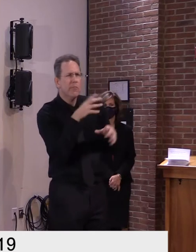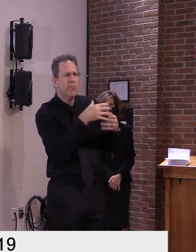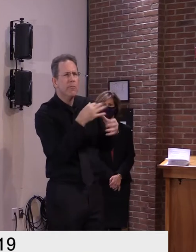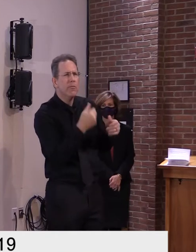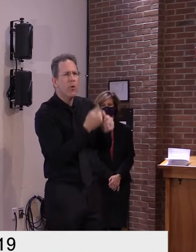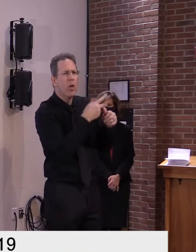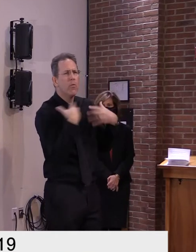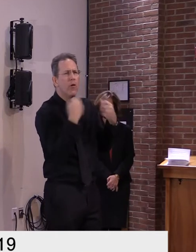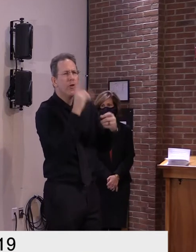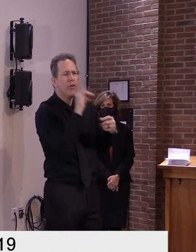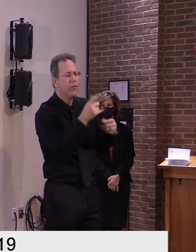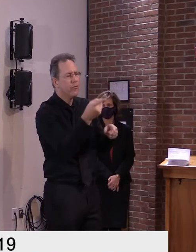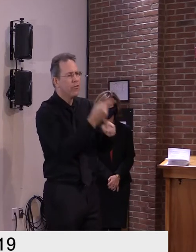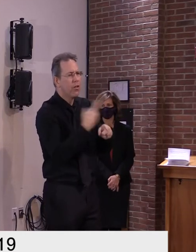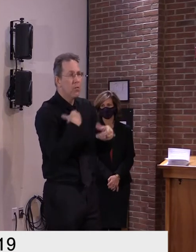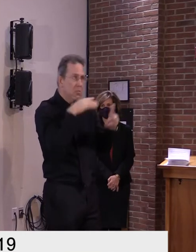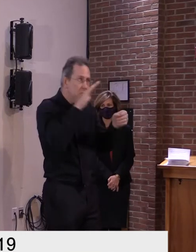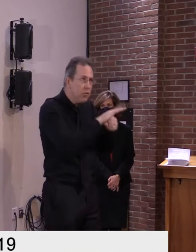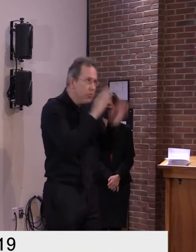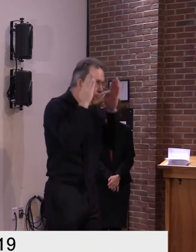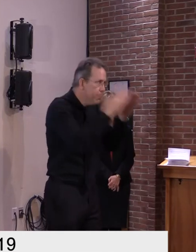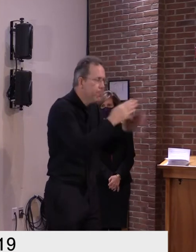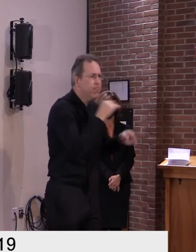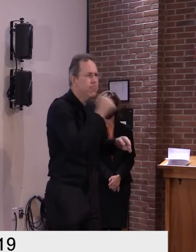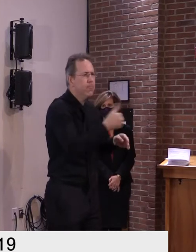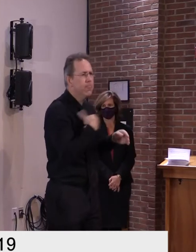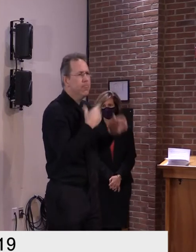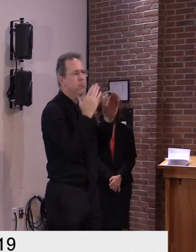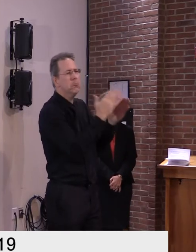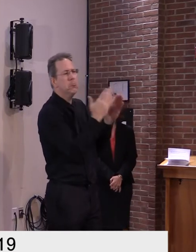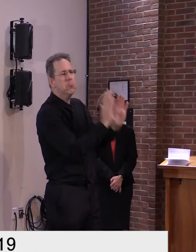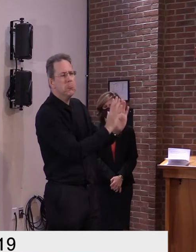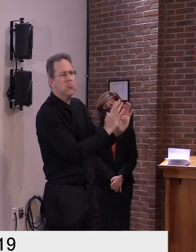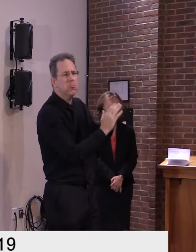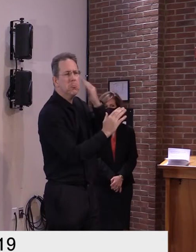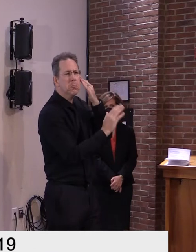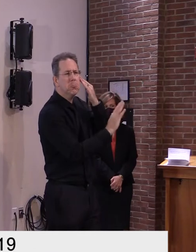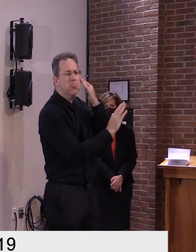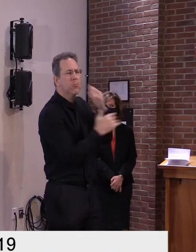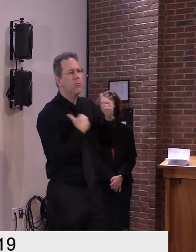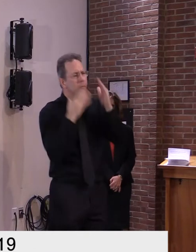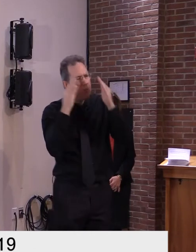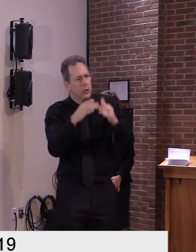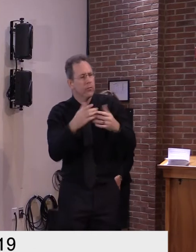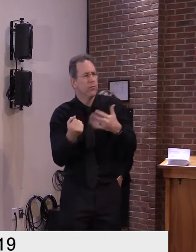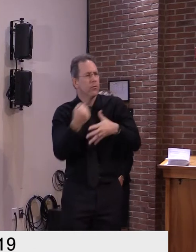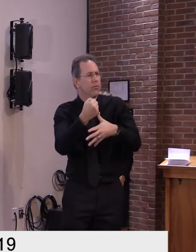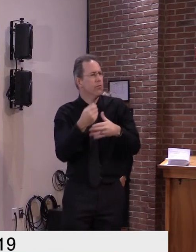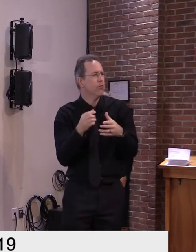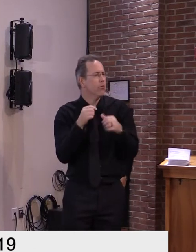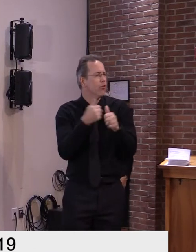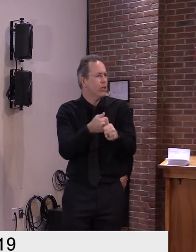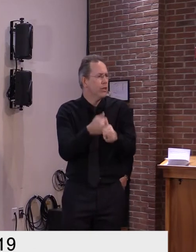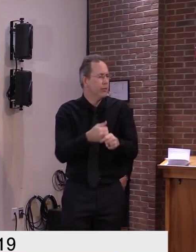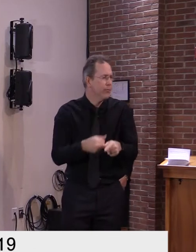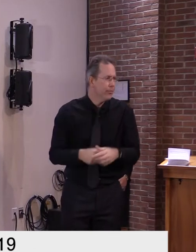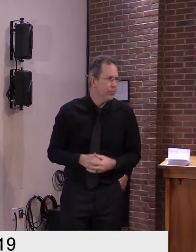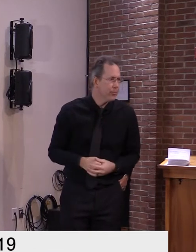Okay, good. And my follow-up, this comes from a reader up in Caledonia